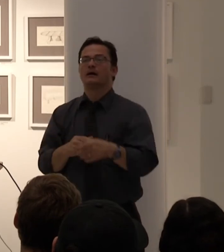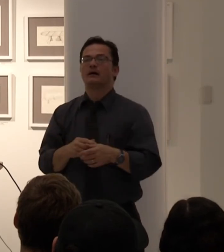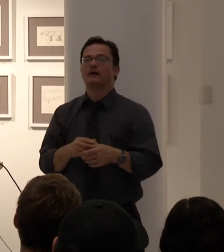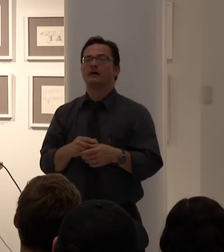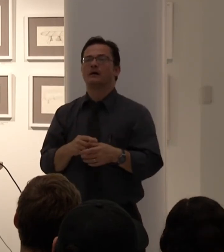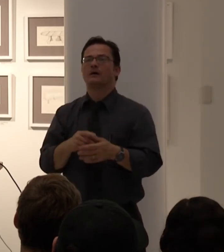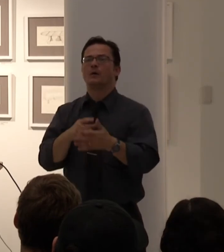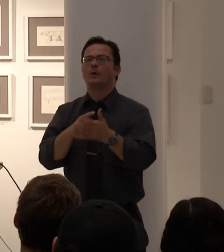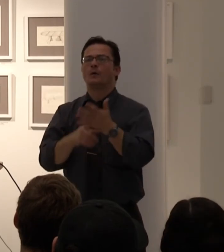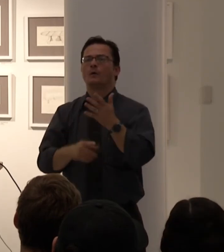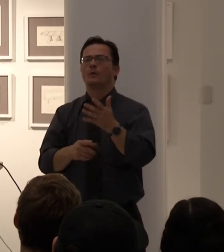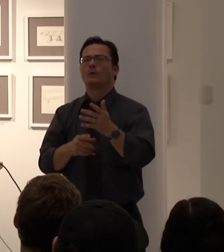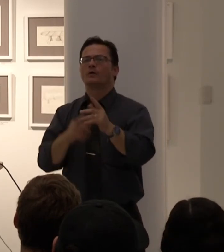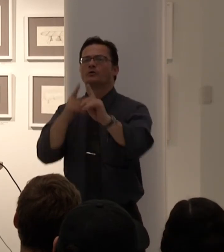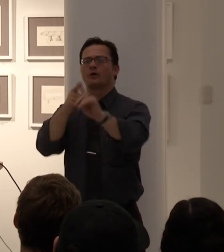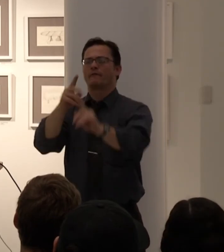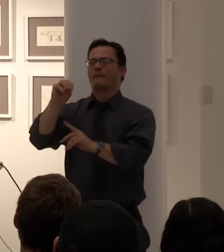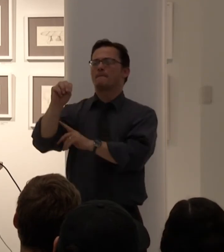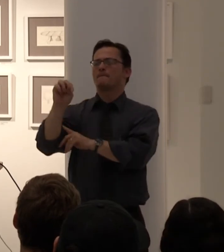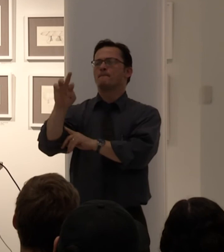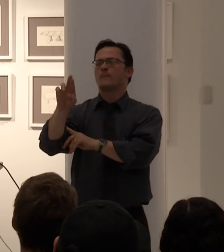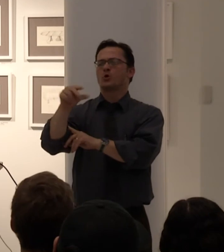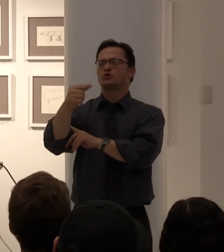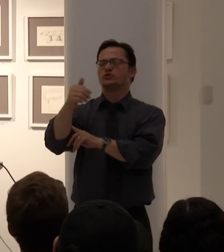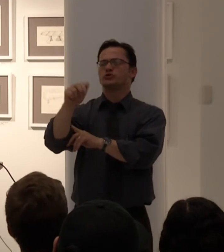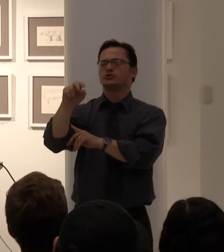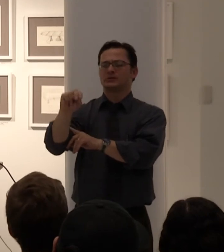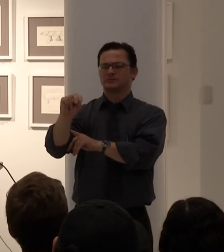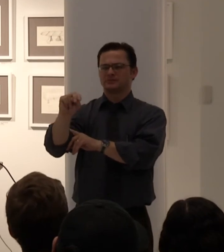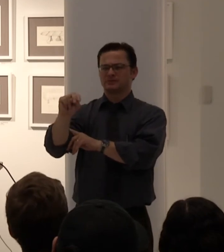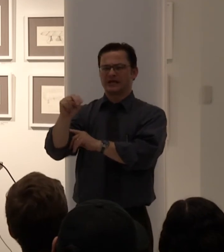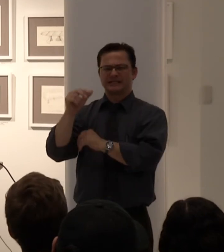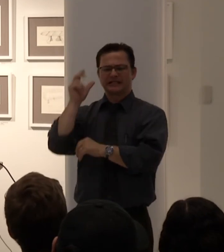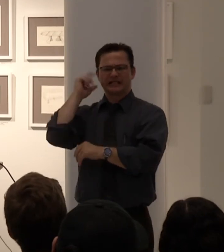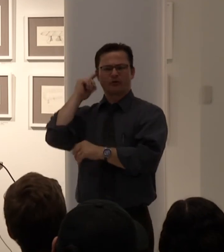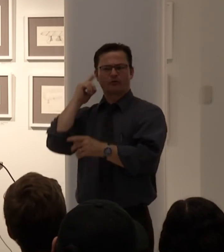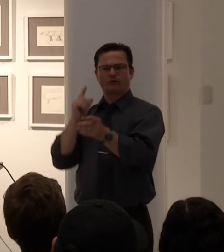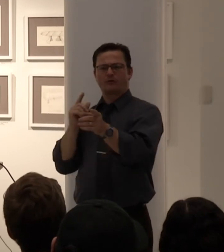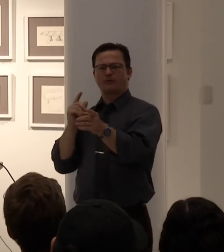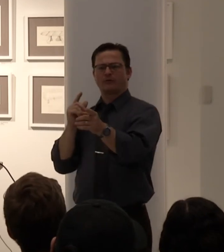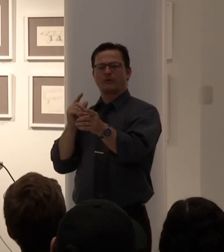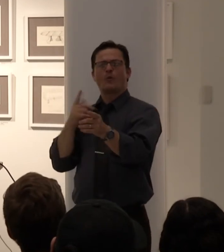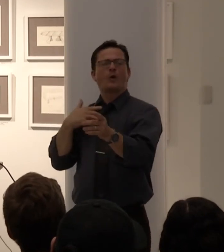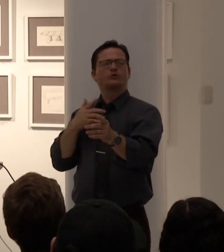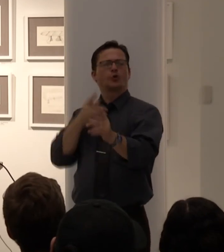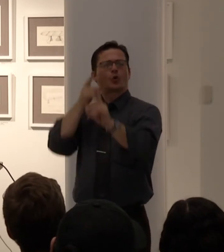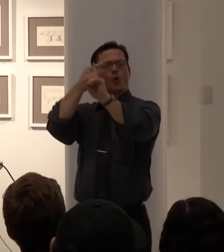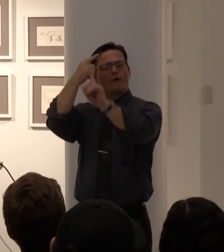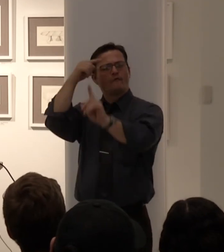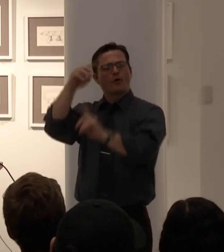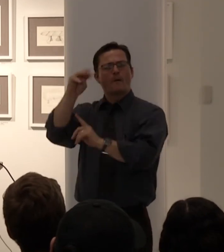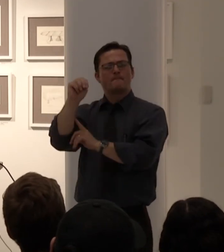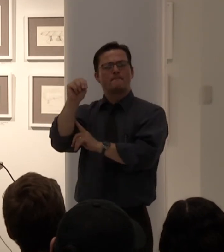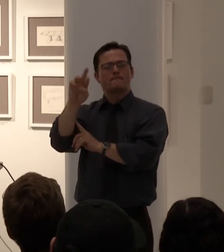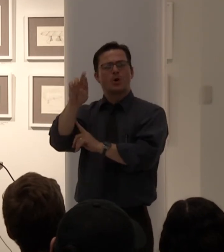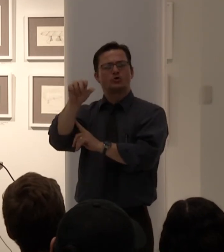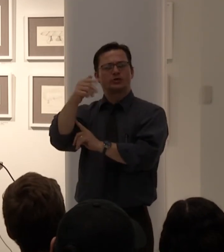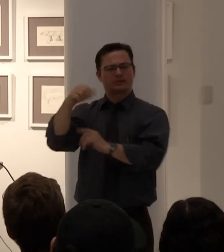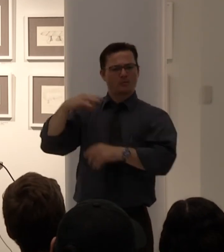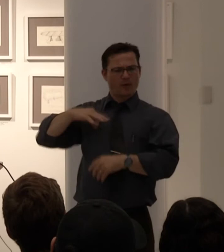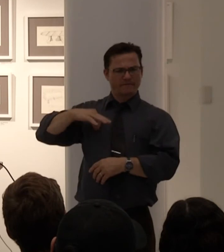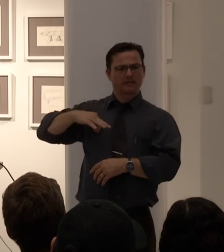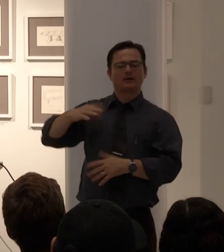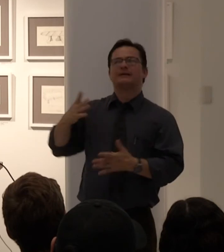What do you shoot for in margins? I'm sorry, I didn't hear it. What do you shoot for in margins, in your profit